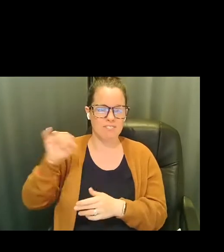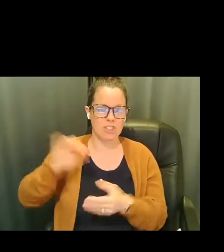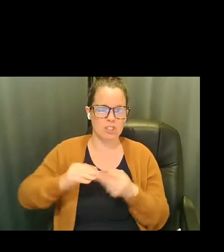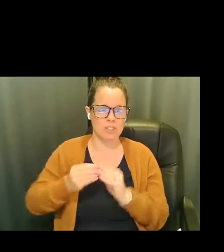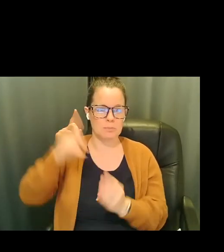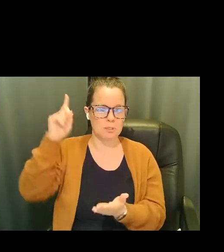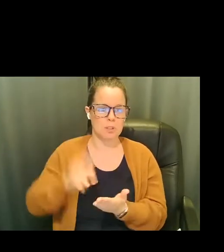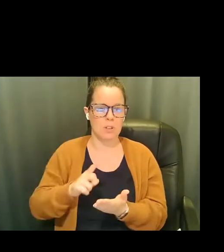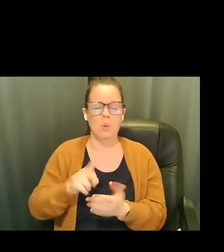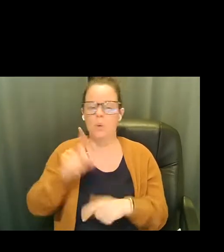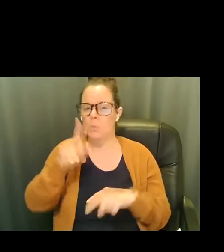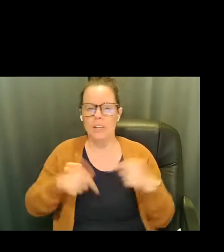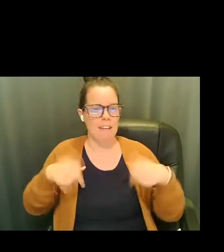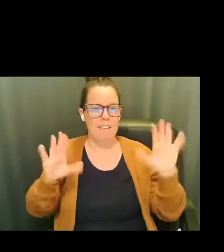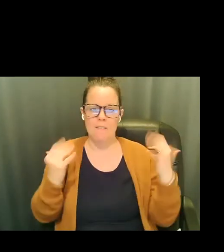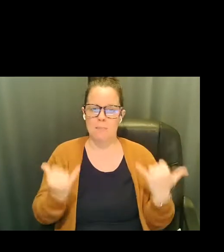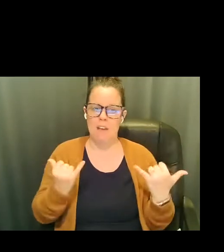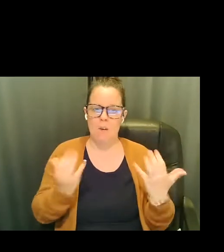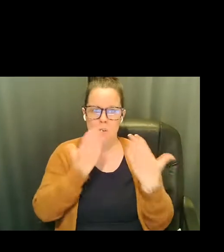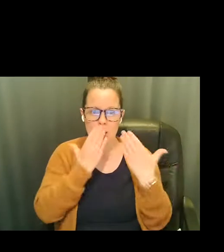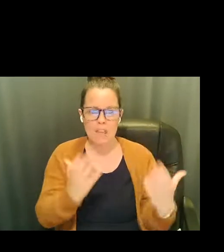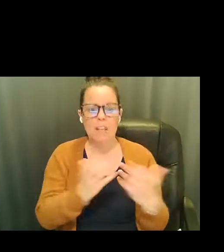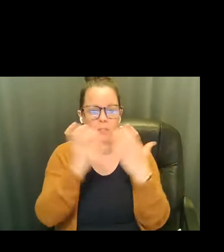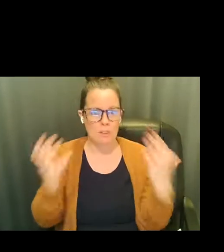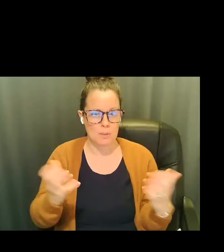up now. Thank you very much.